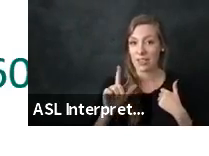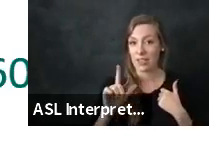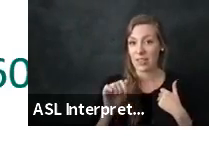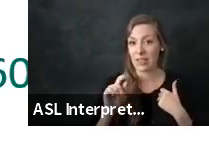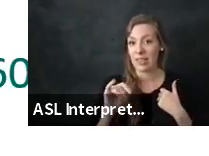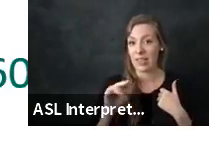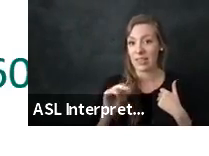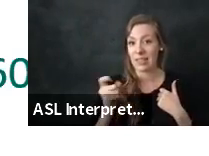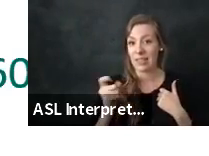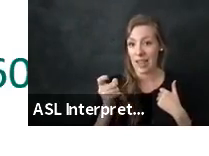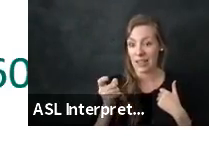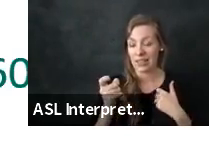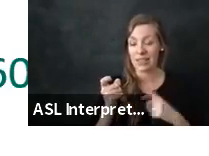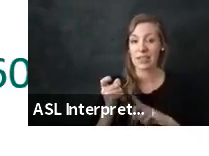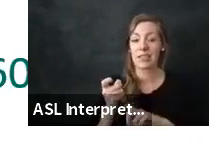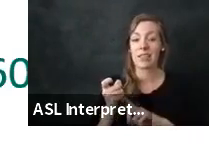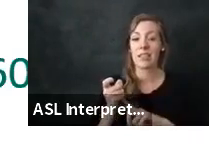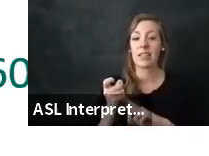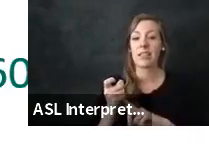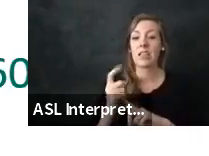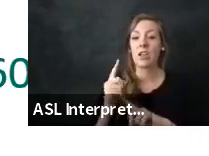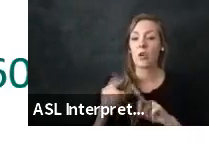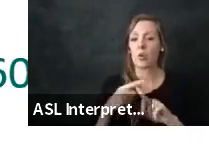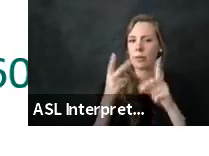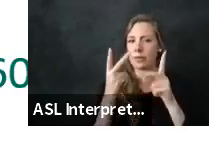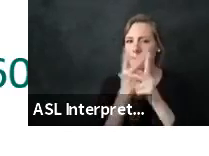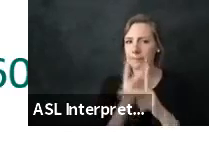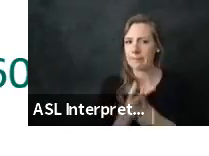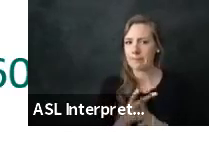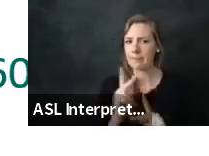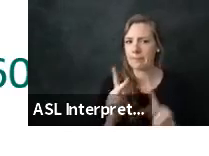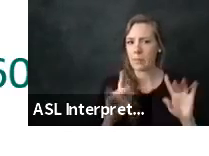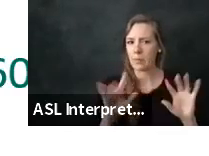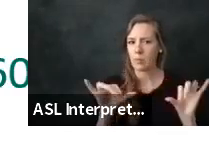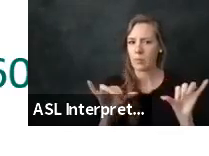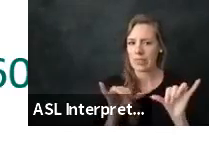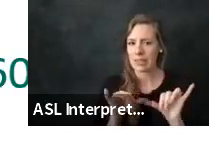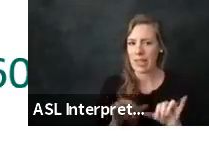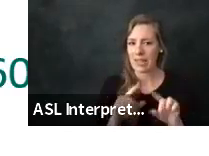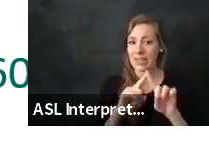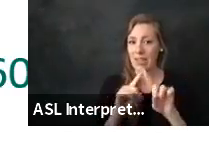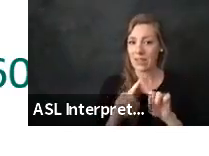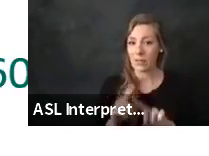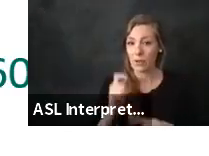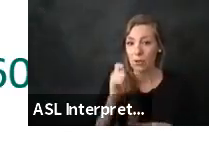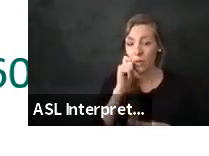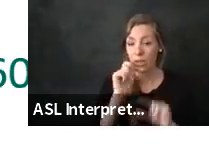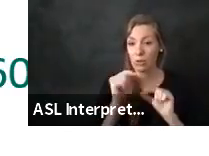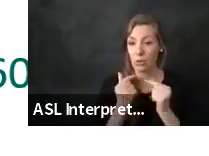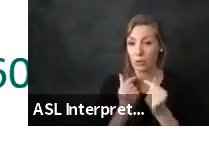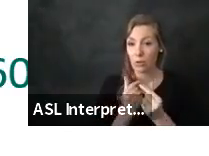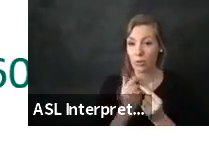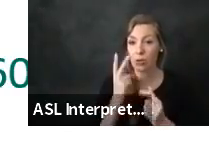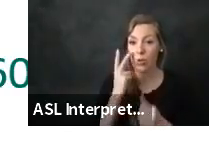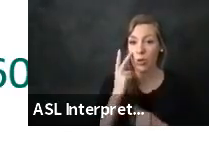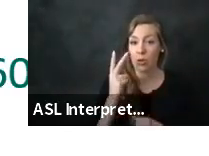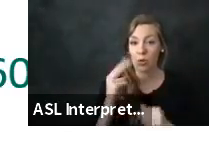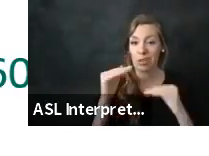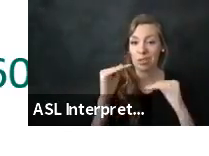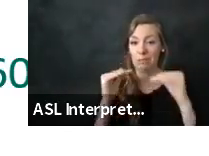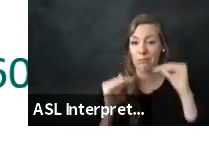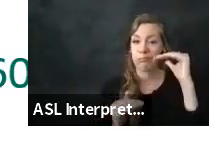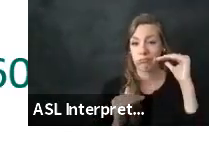residents, when we take into account the population size of different racial ethnic groups, we see a